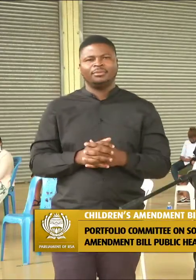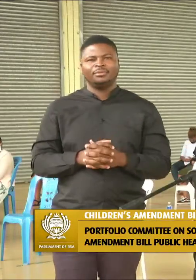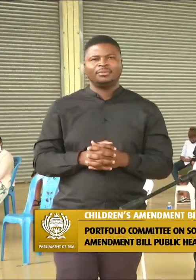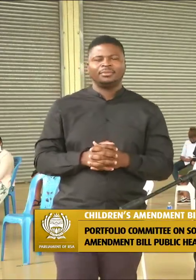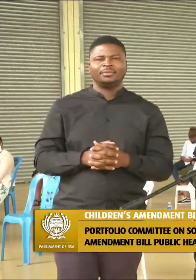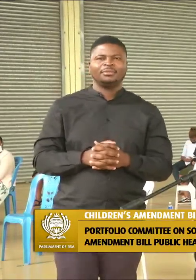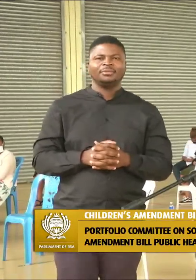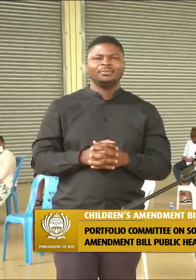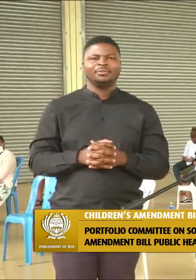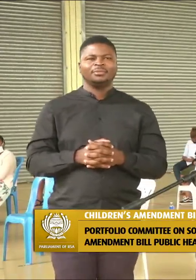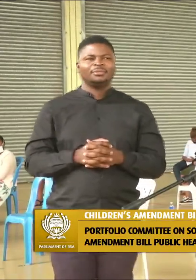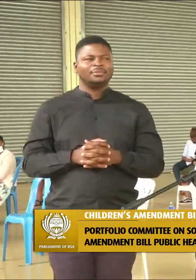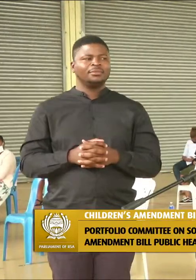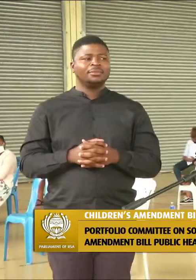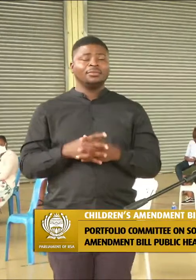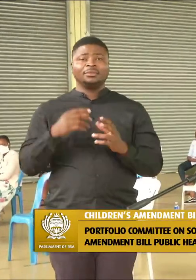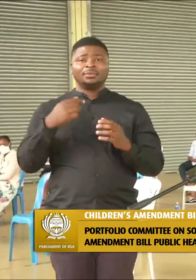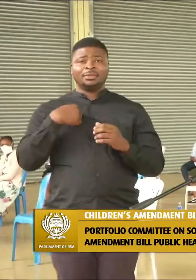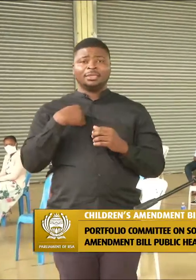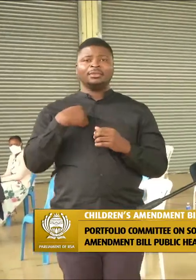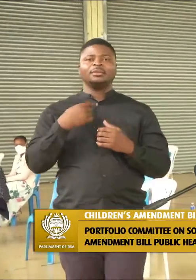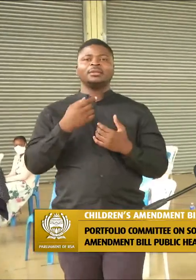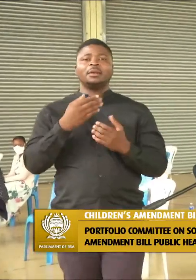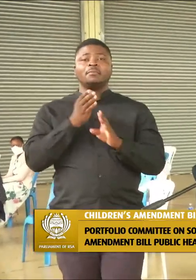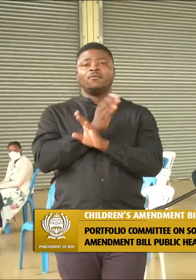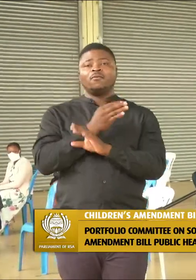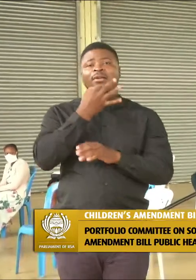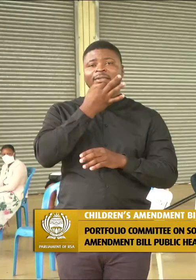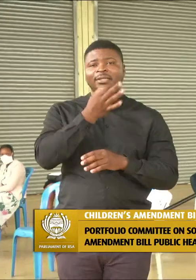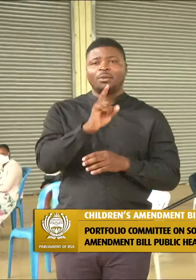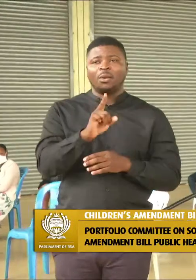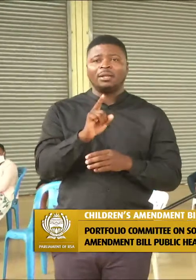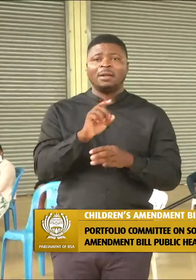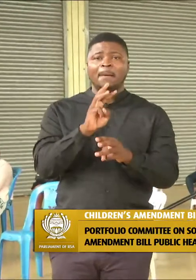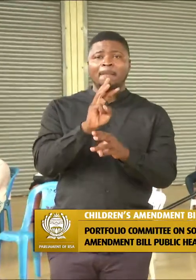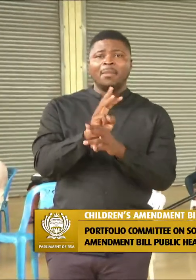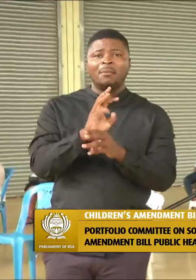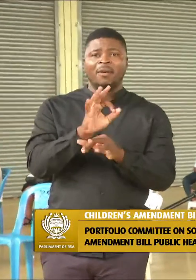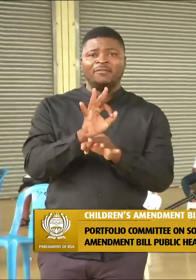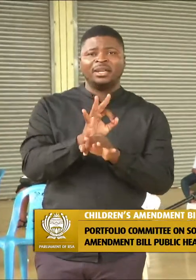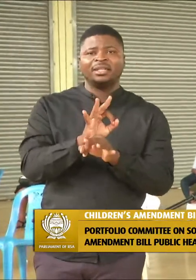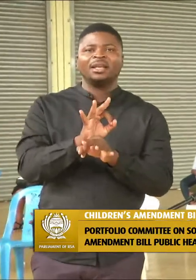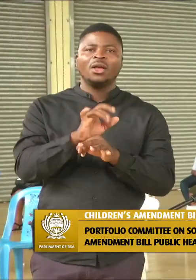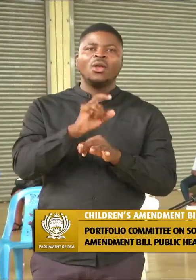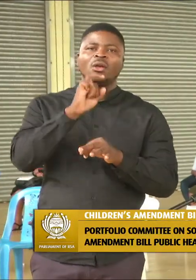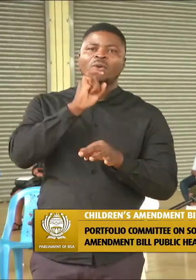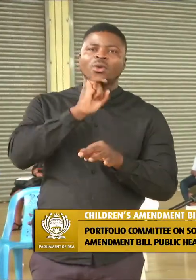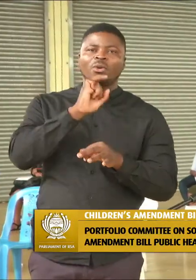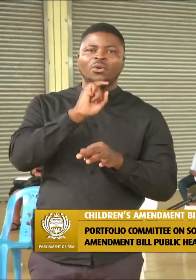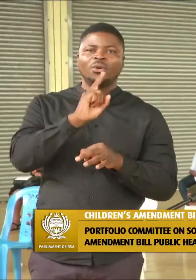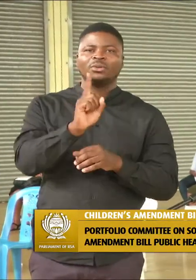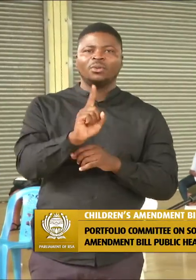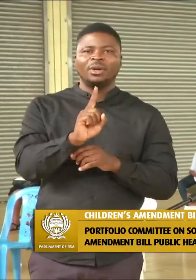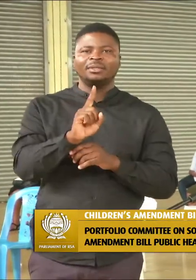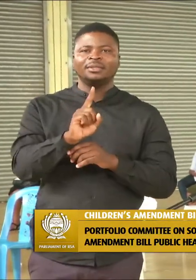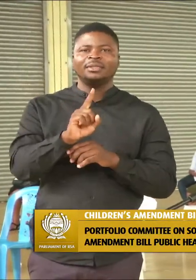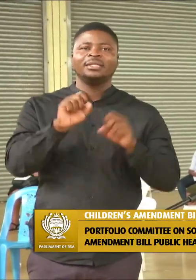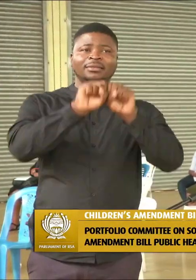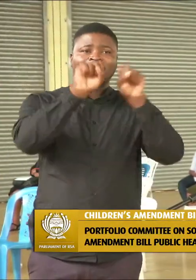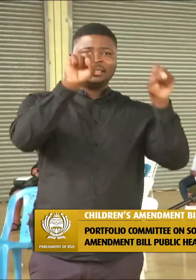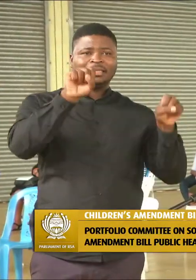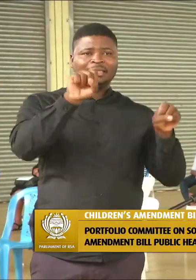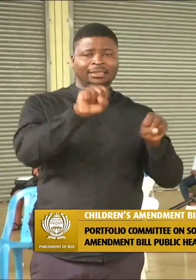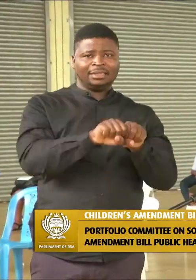Yes, so I was saying that the parents use the system for